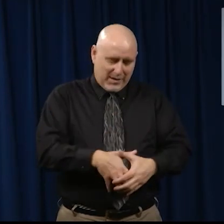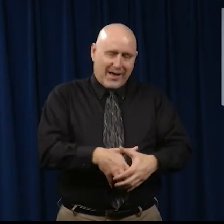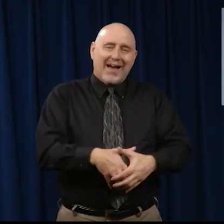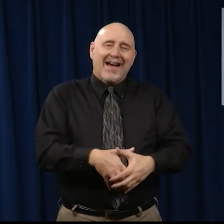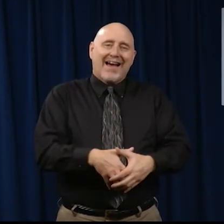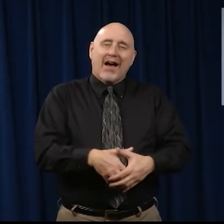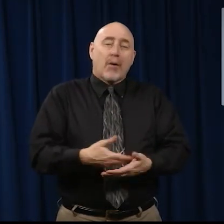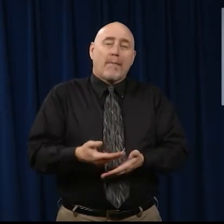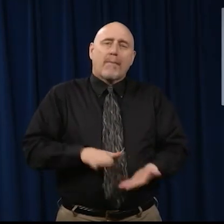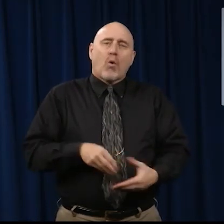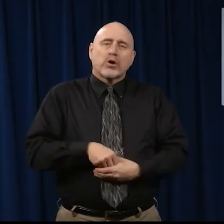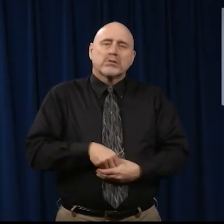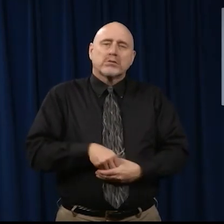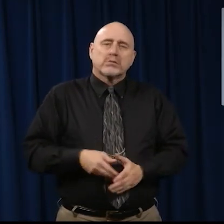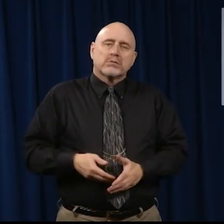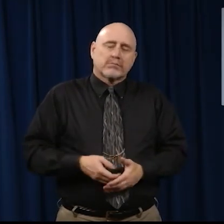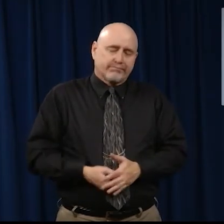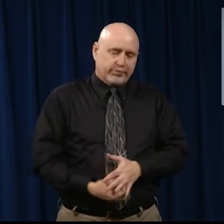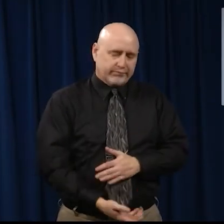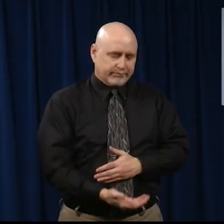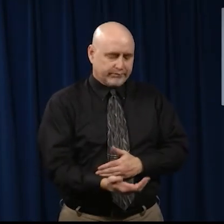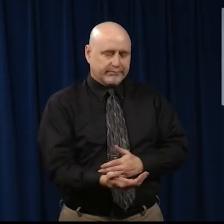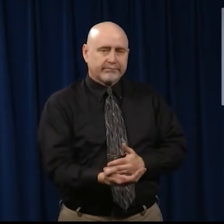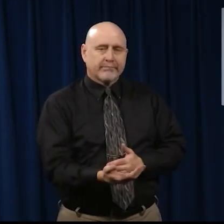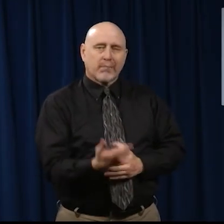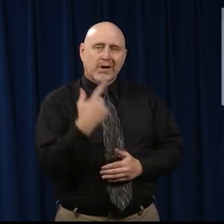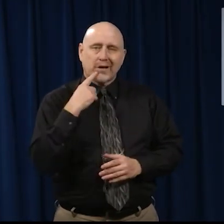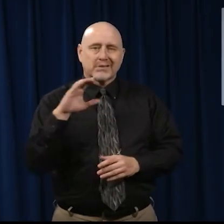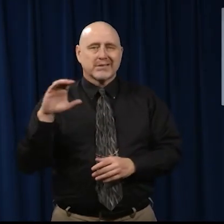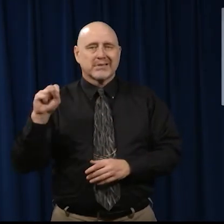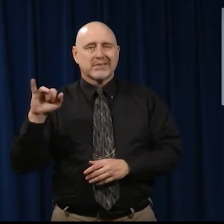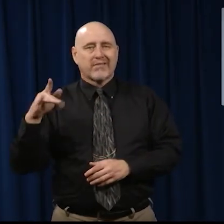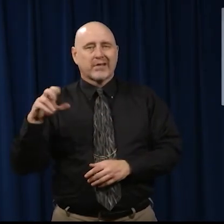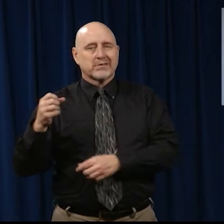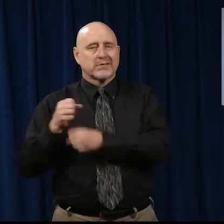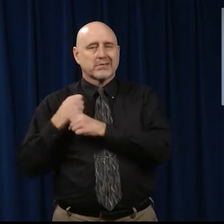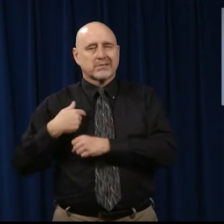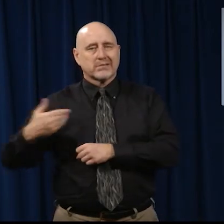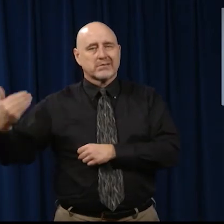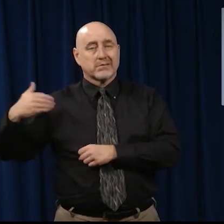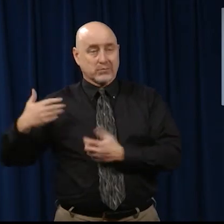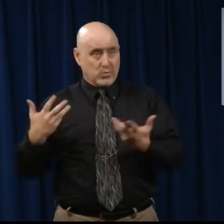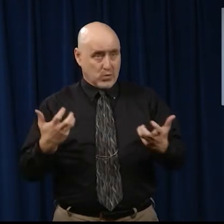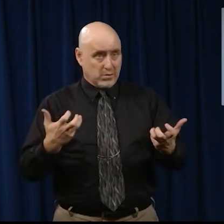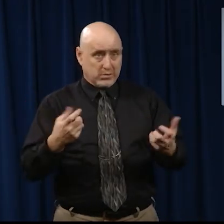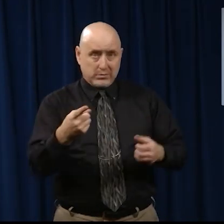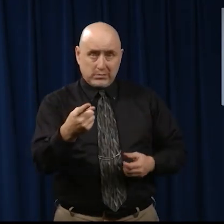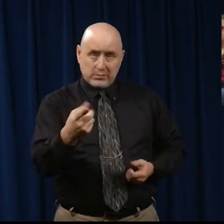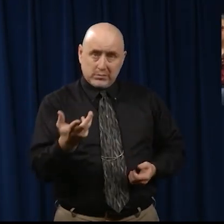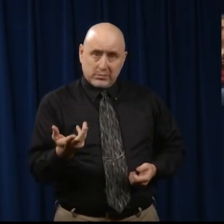a stillborn child because you contracted syphilis? You want that?